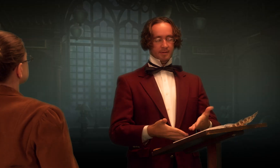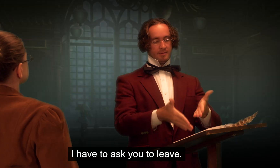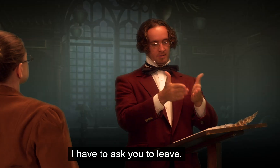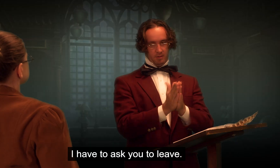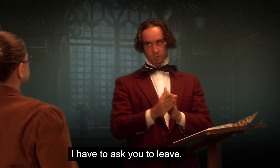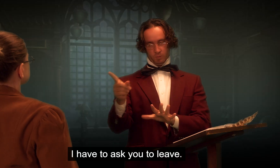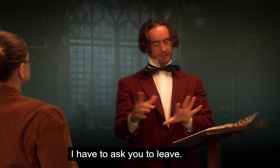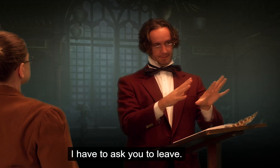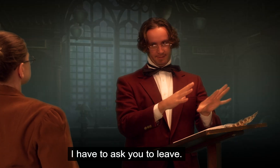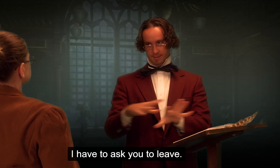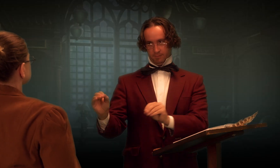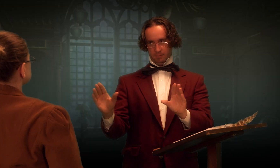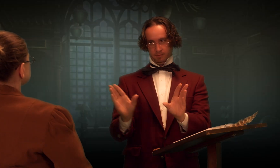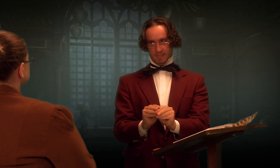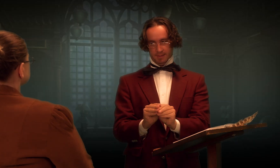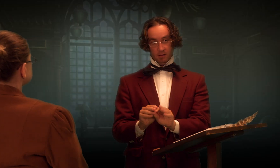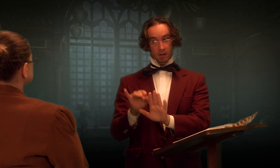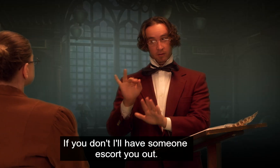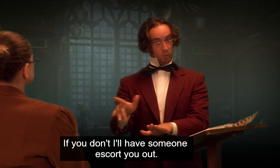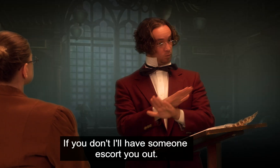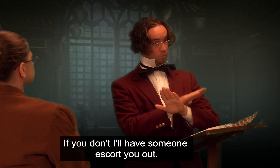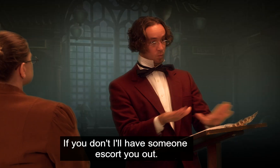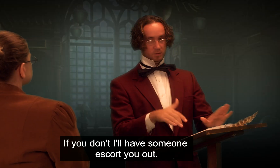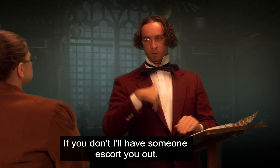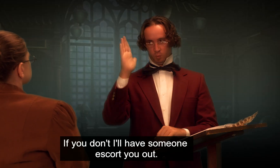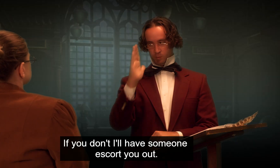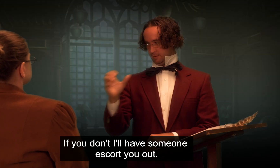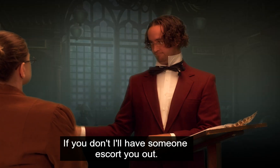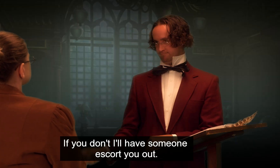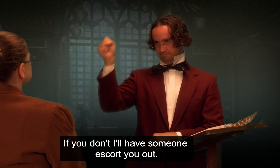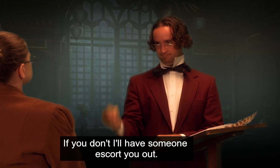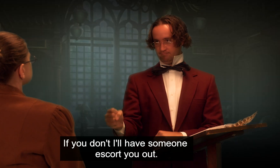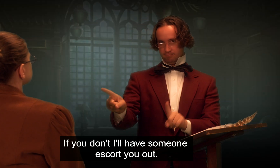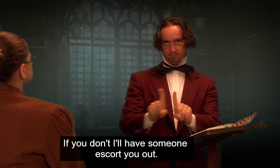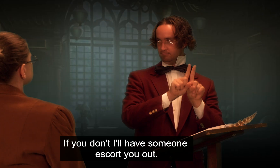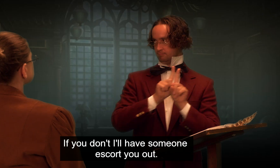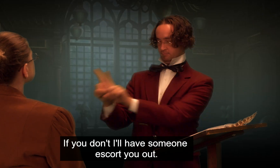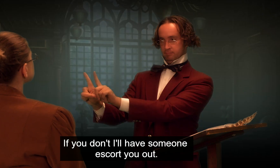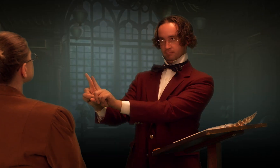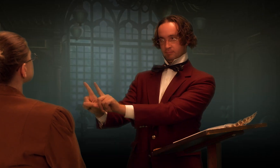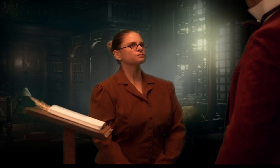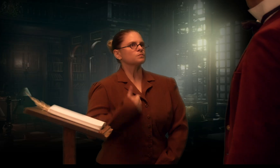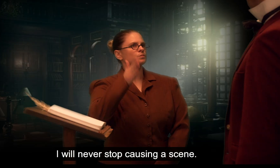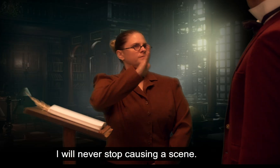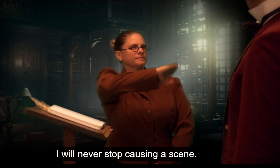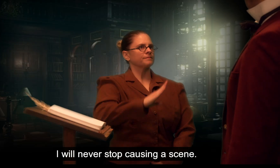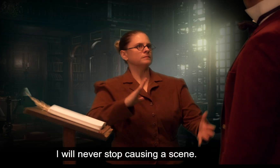I have to ask you to leave. If you don't, I'll have someone escort you out. I will never